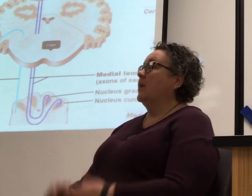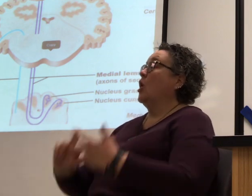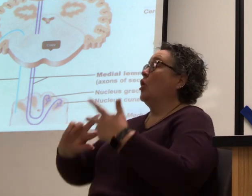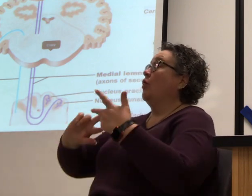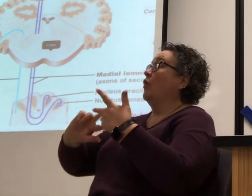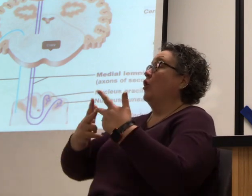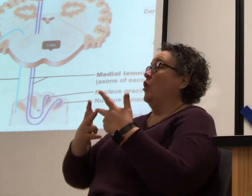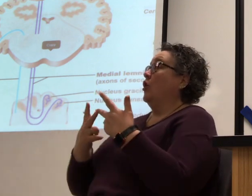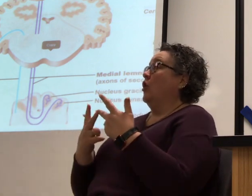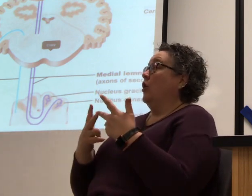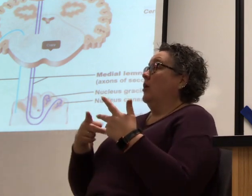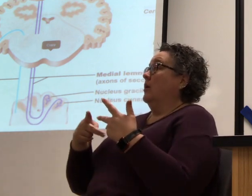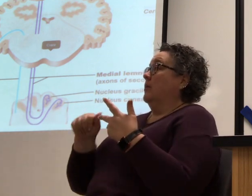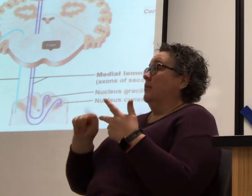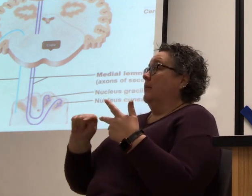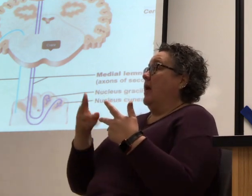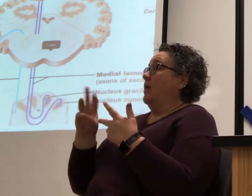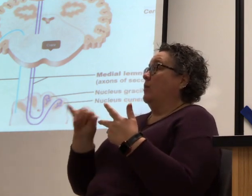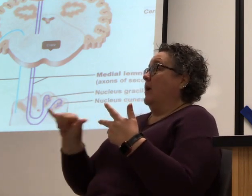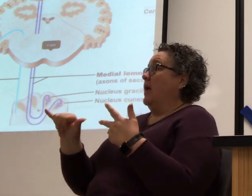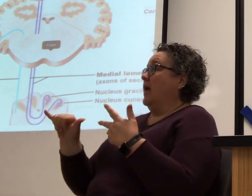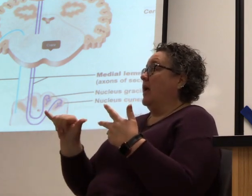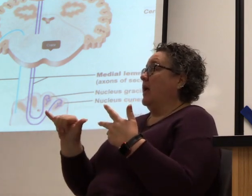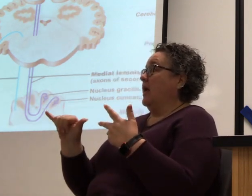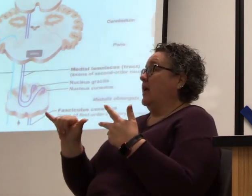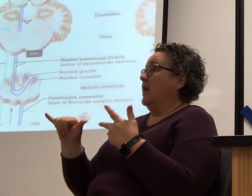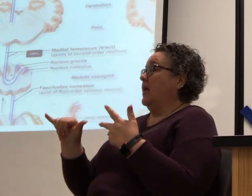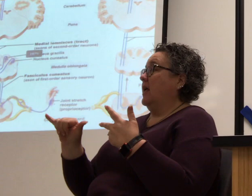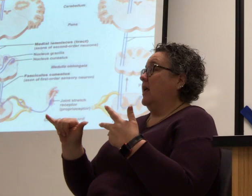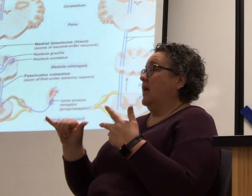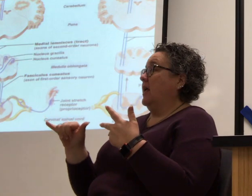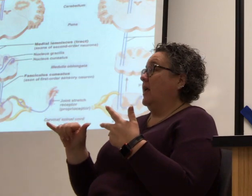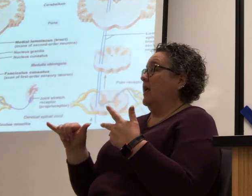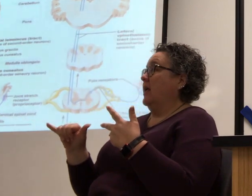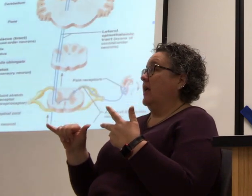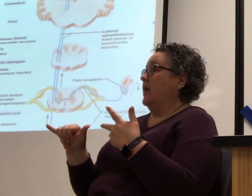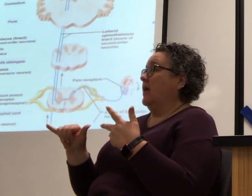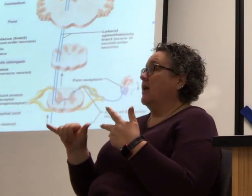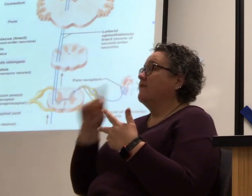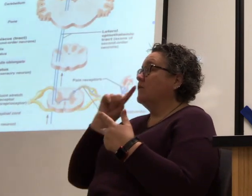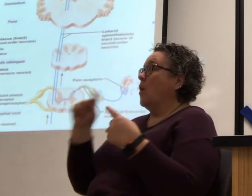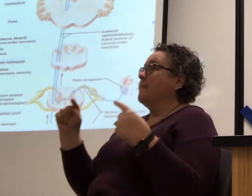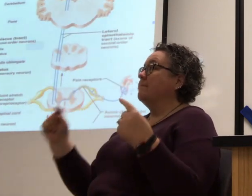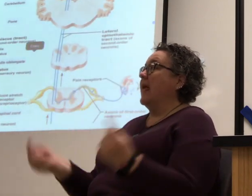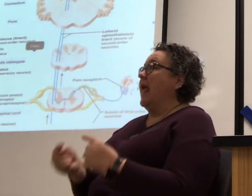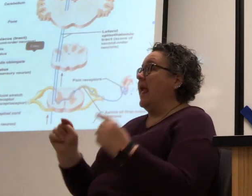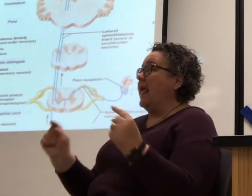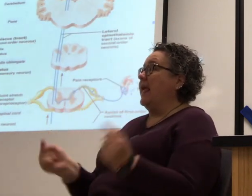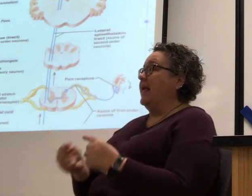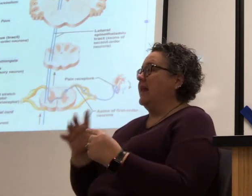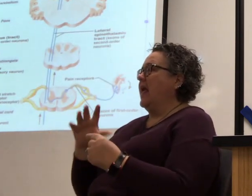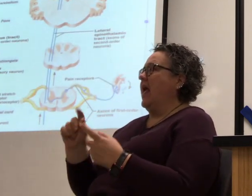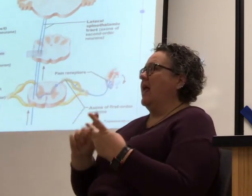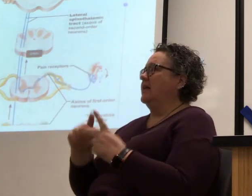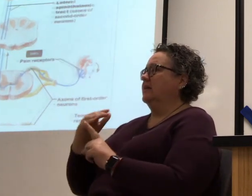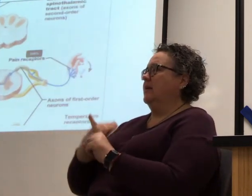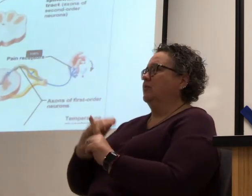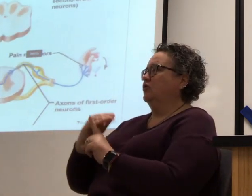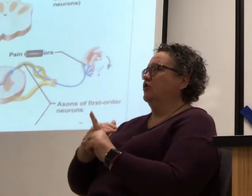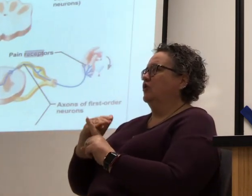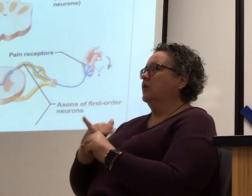was the pathway for pain and temperature. Those are the same nerve endings.